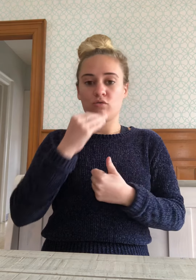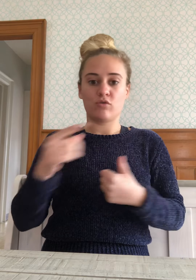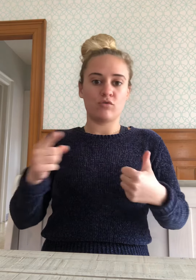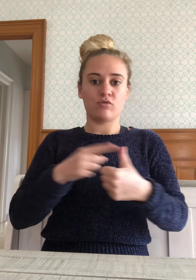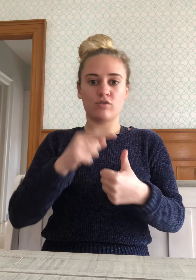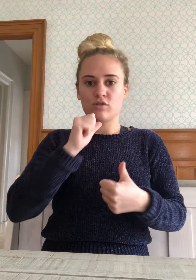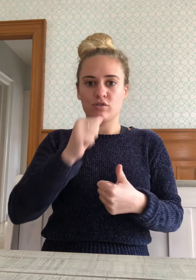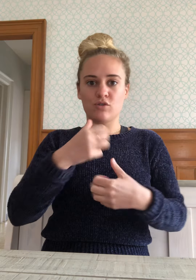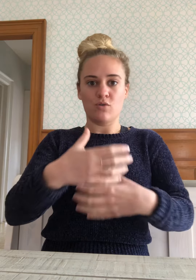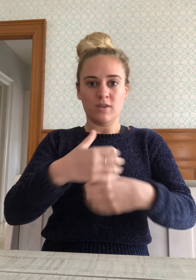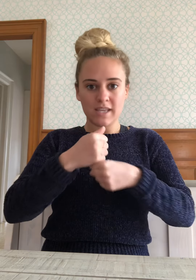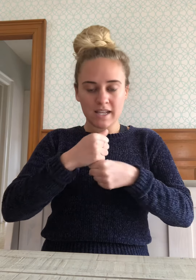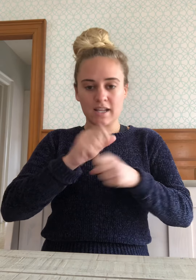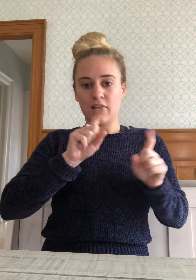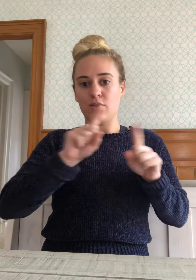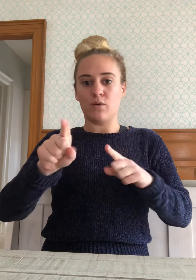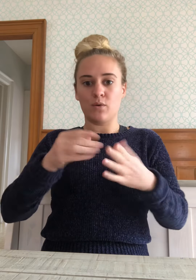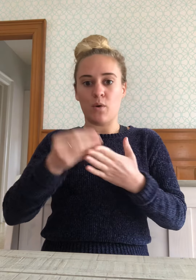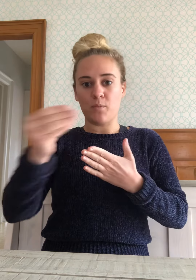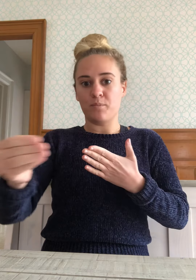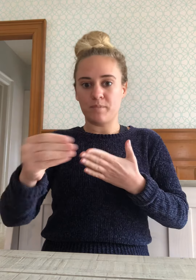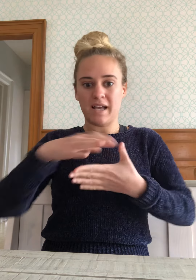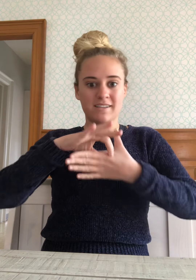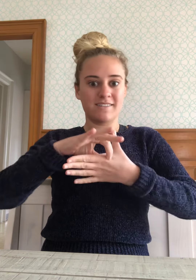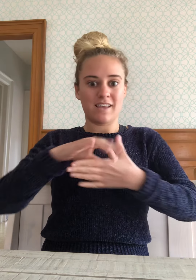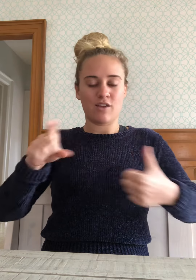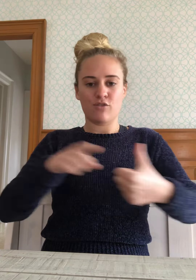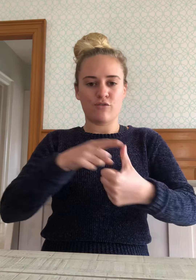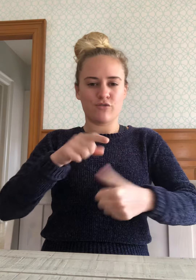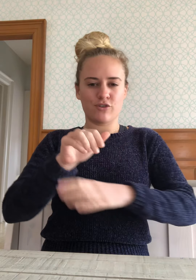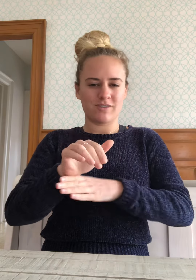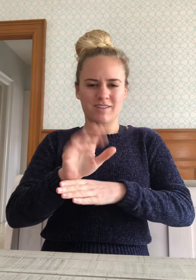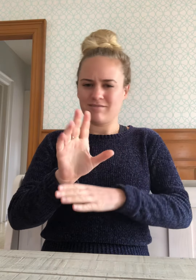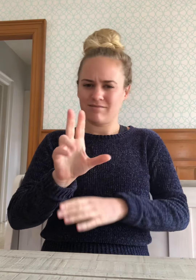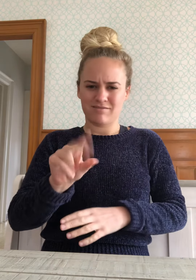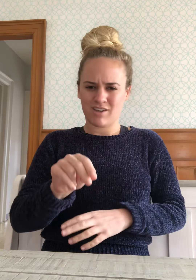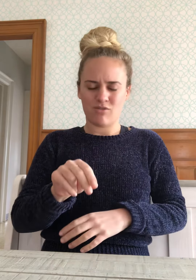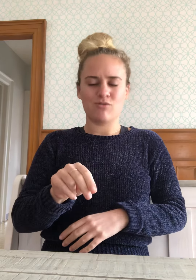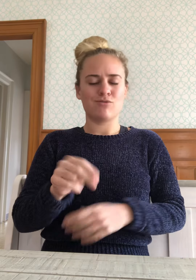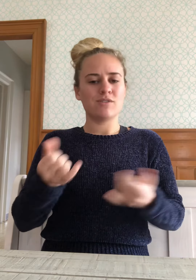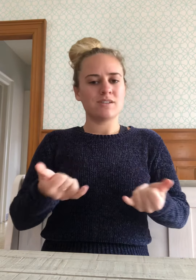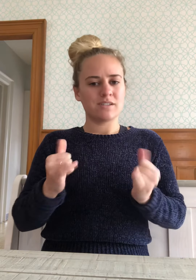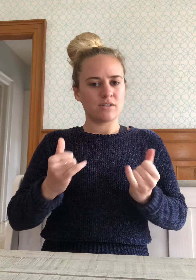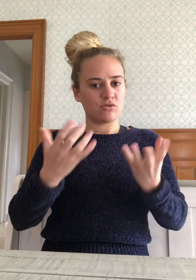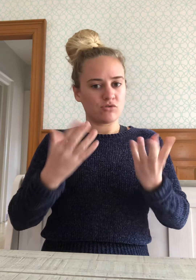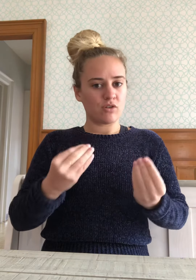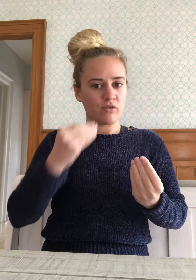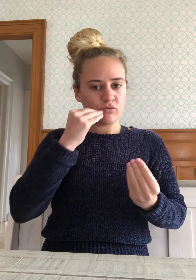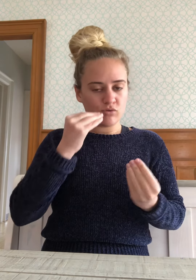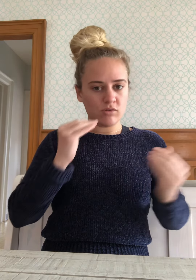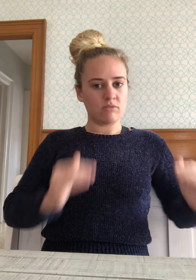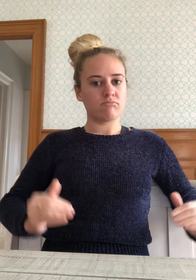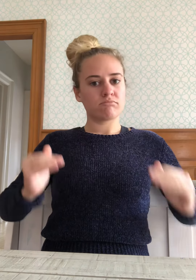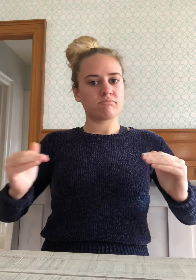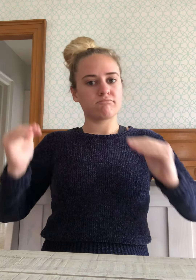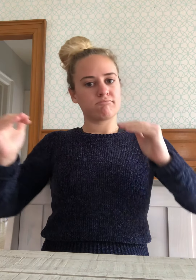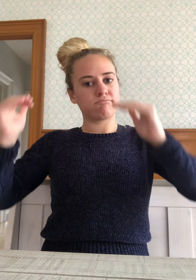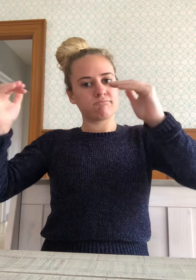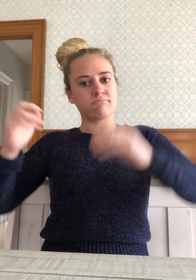steak first night. Get used to it. Still eat soft foods and gradually work up to the harder foods. And maybe there'll be a